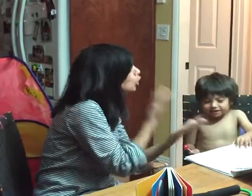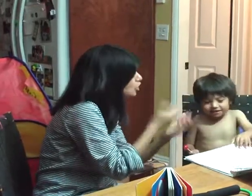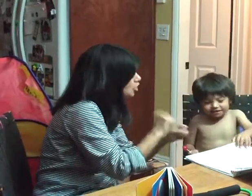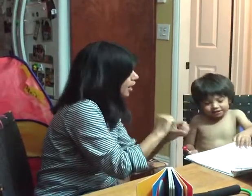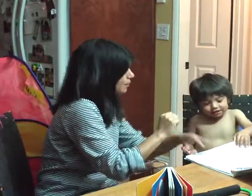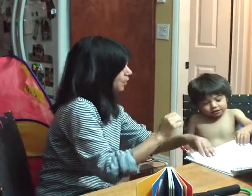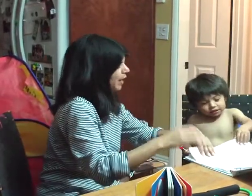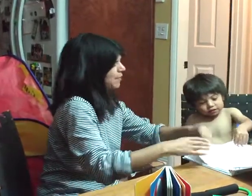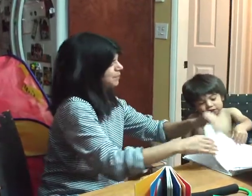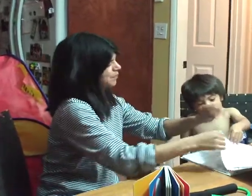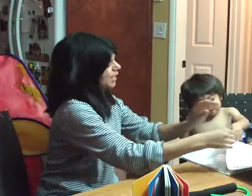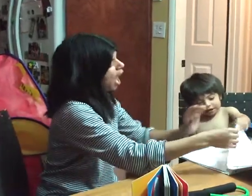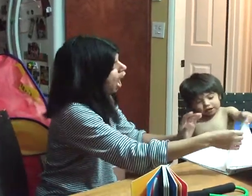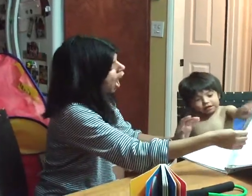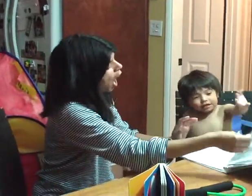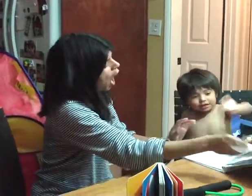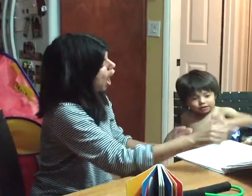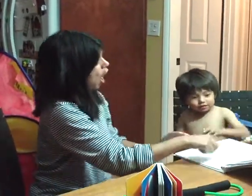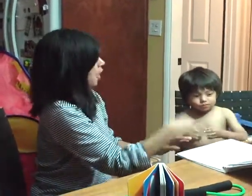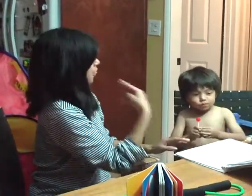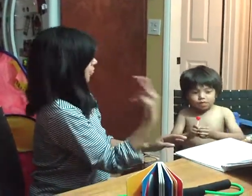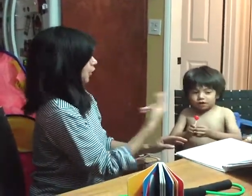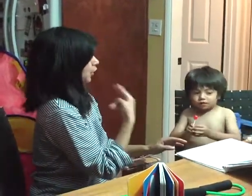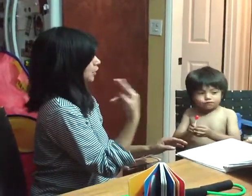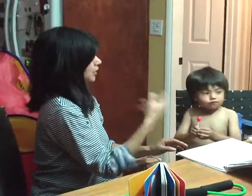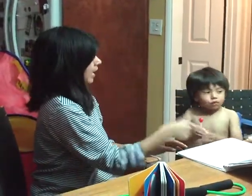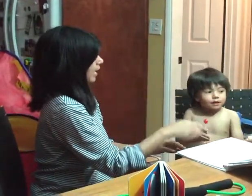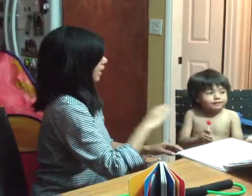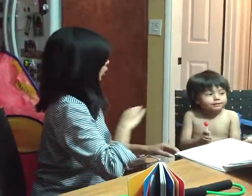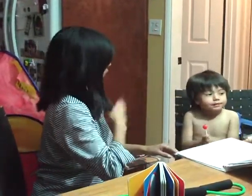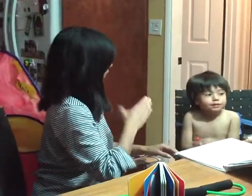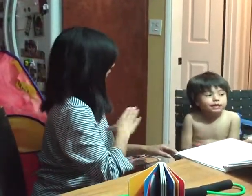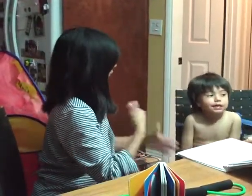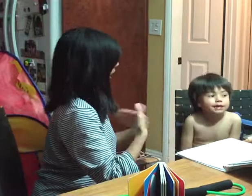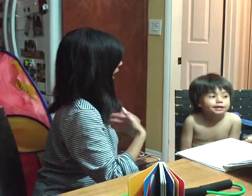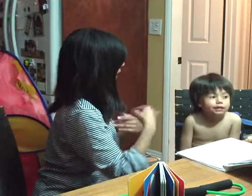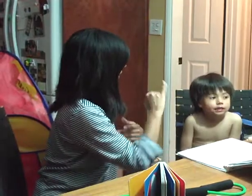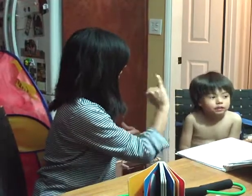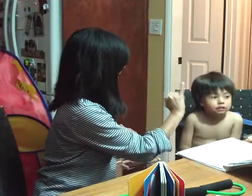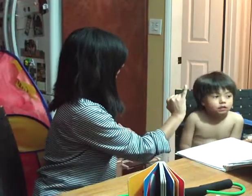Good job. Okay. On Thursday, Christopher has...